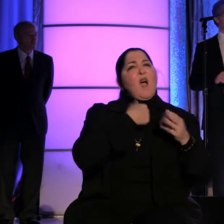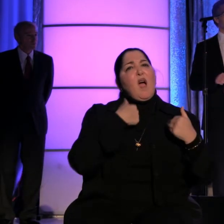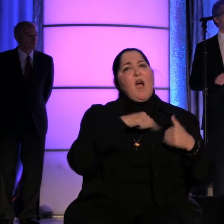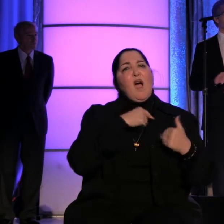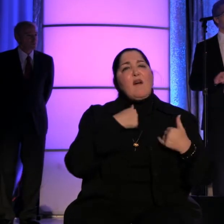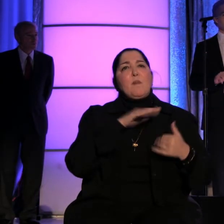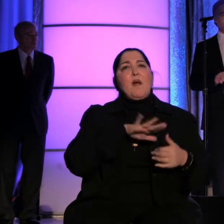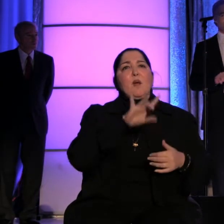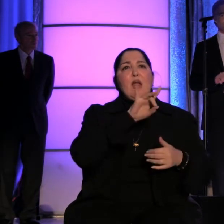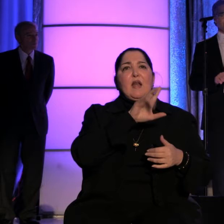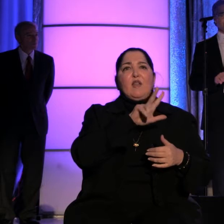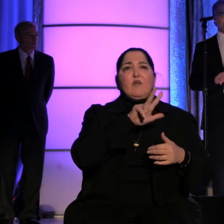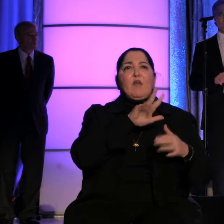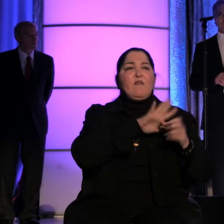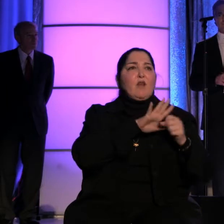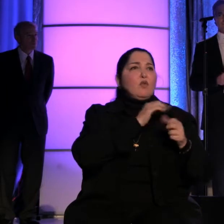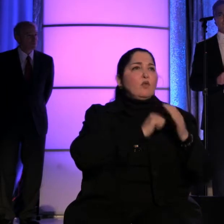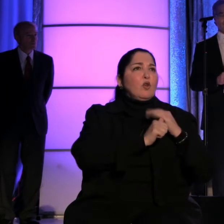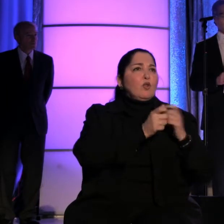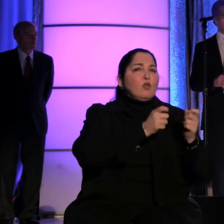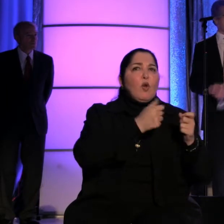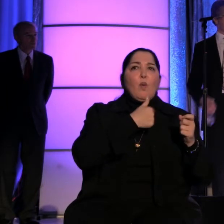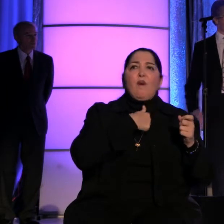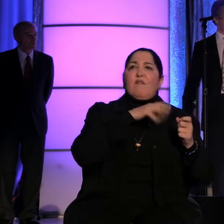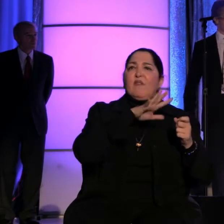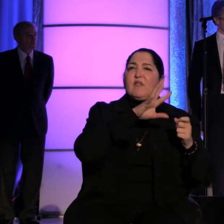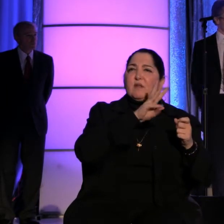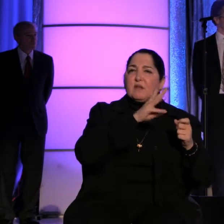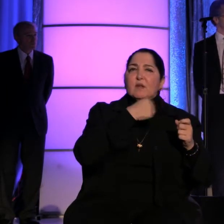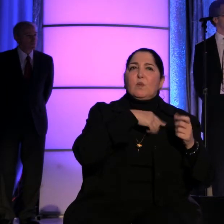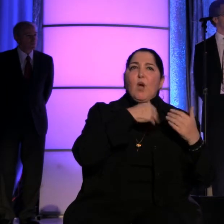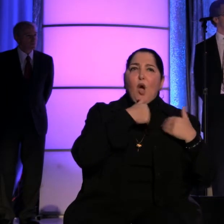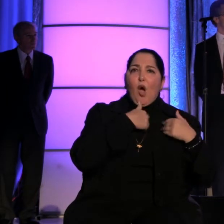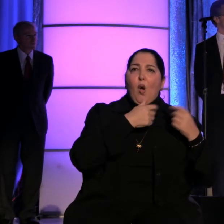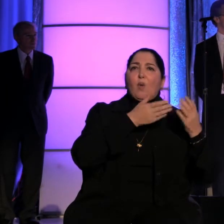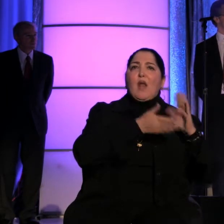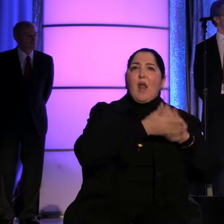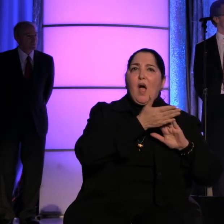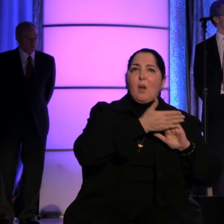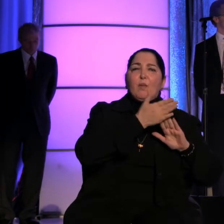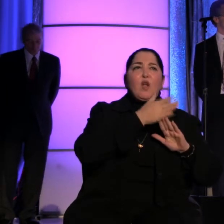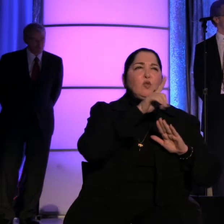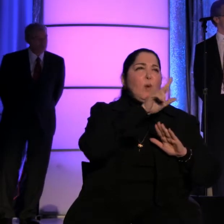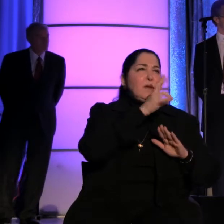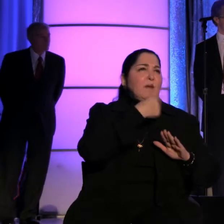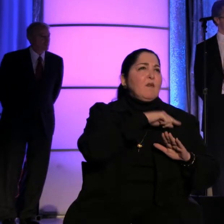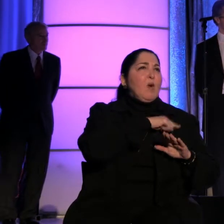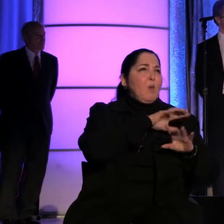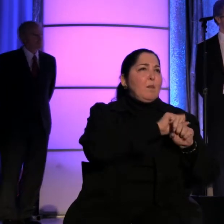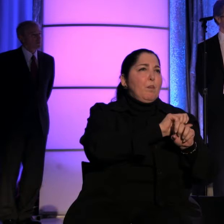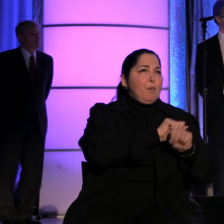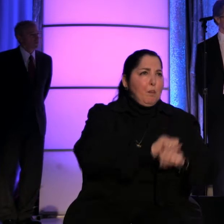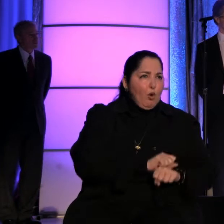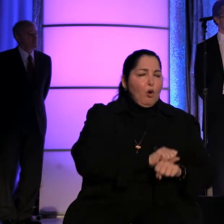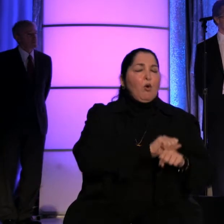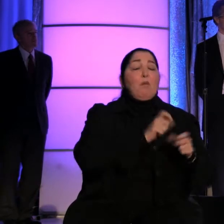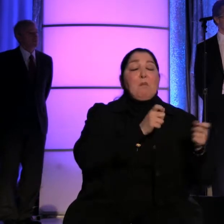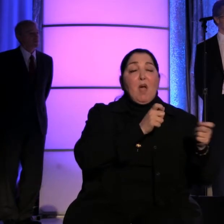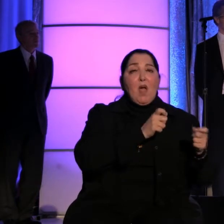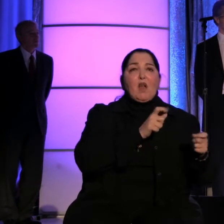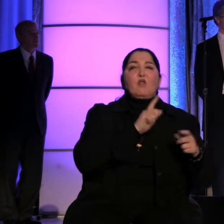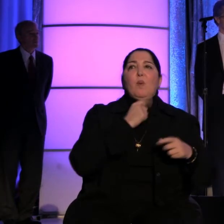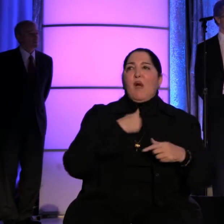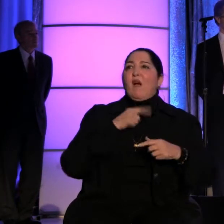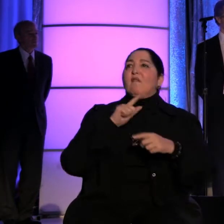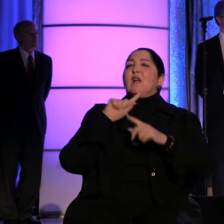venues under our control, 56 of them we own and operate. About 27 of them we book exclusively or manage. We have a dedicated team of about